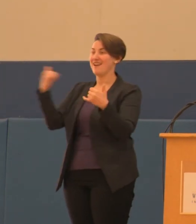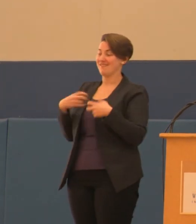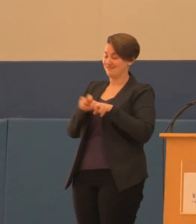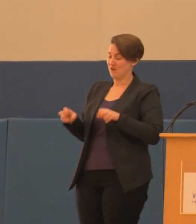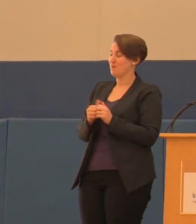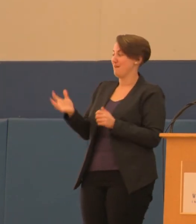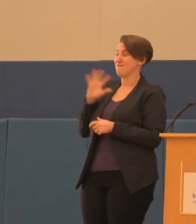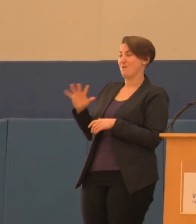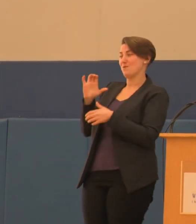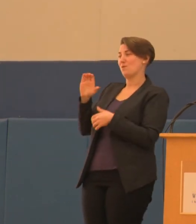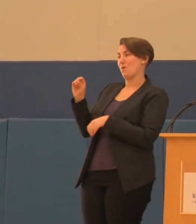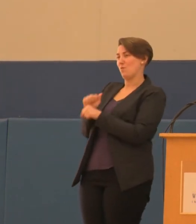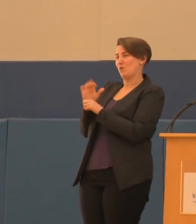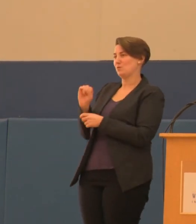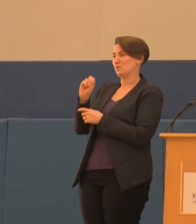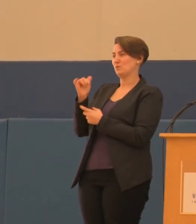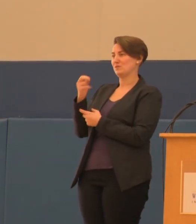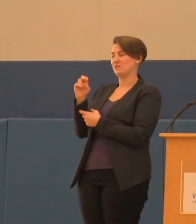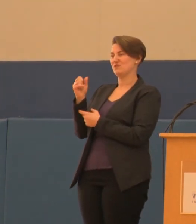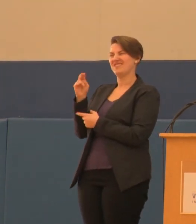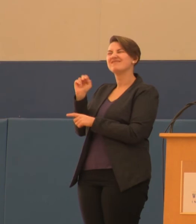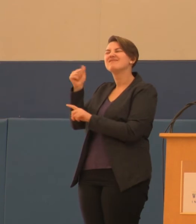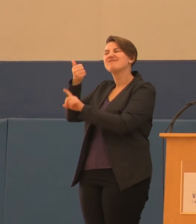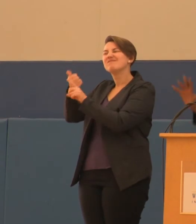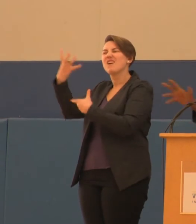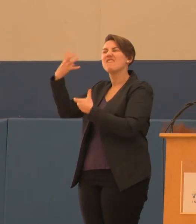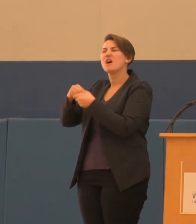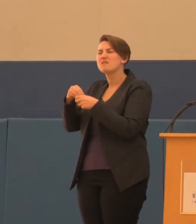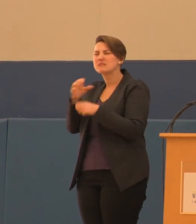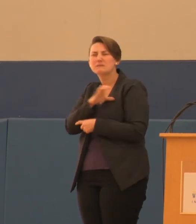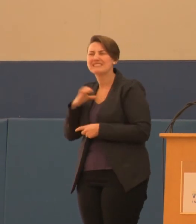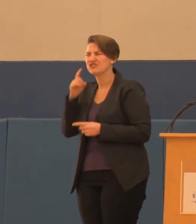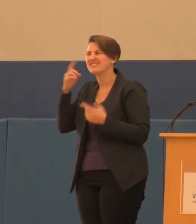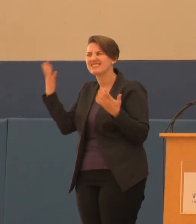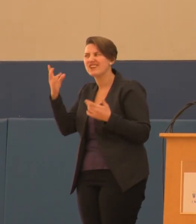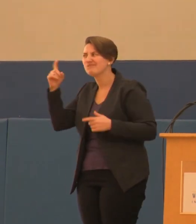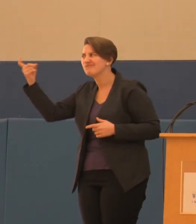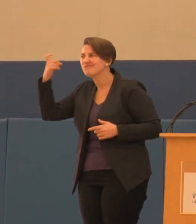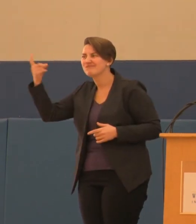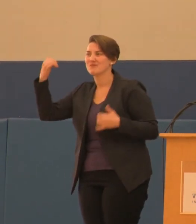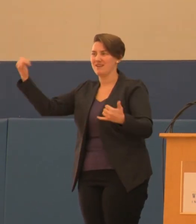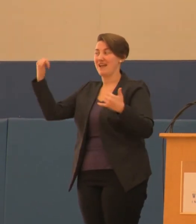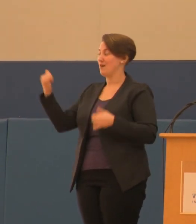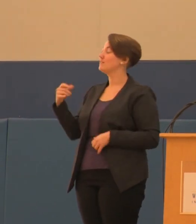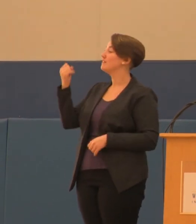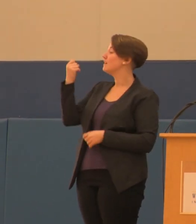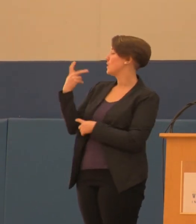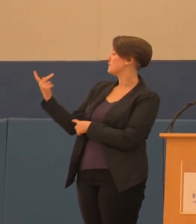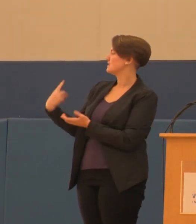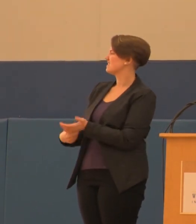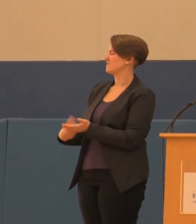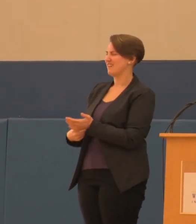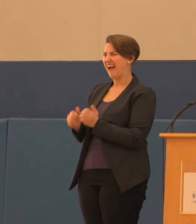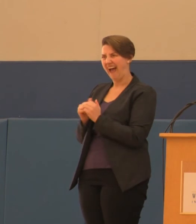co-worker, Susan Sheridan, who is on the committee and is here somewhere running around, we talked about how did we get